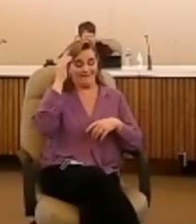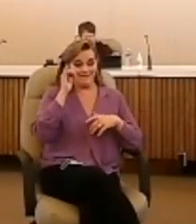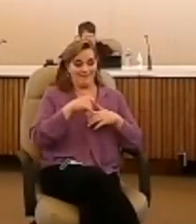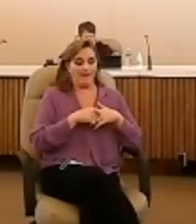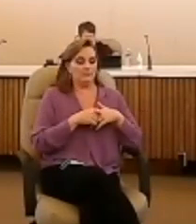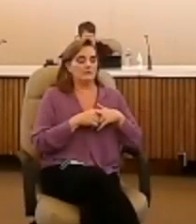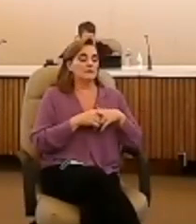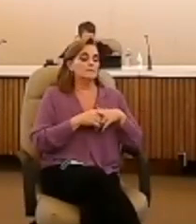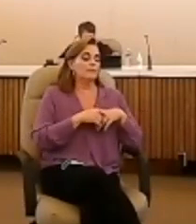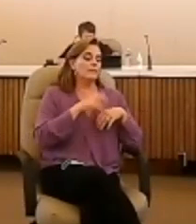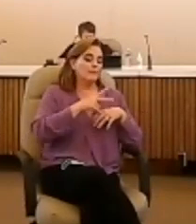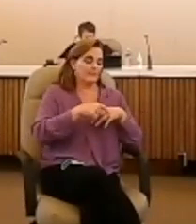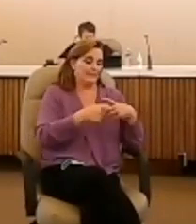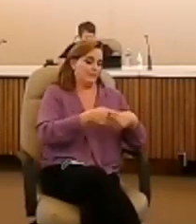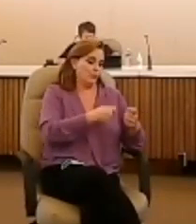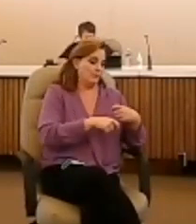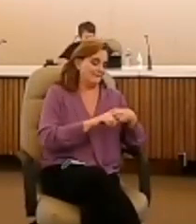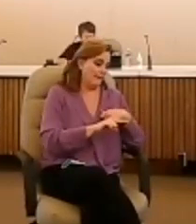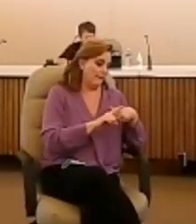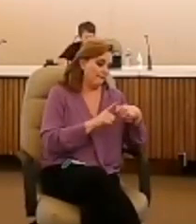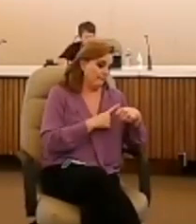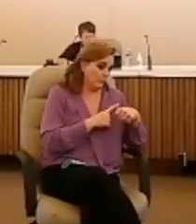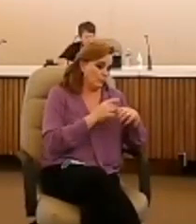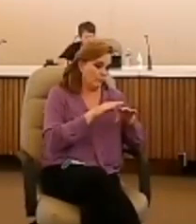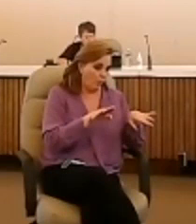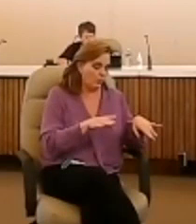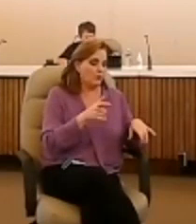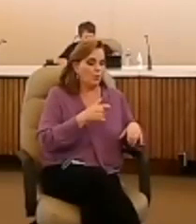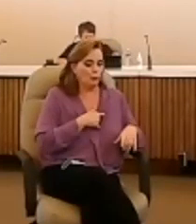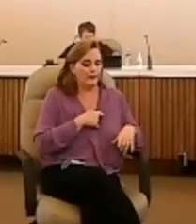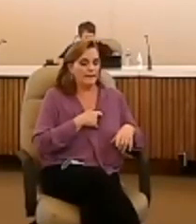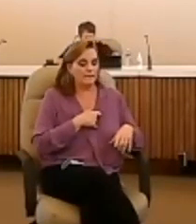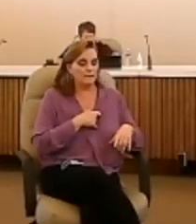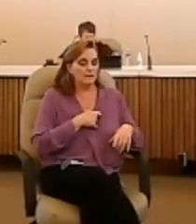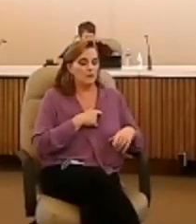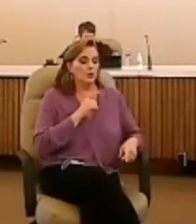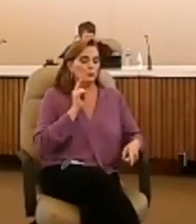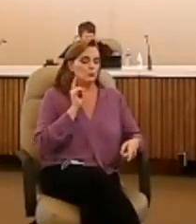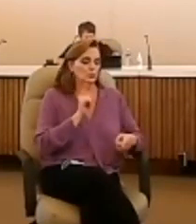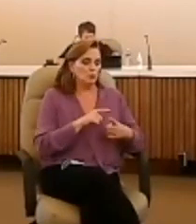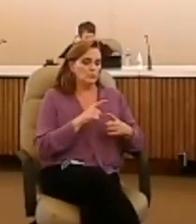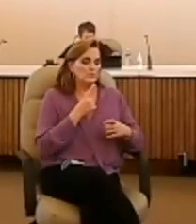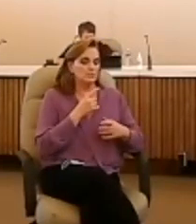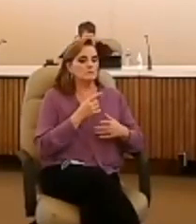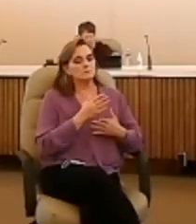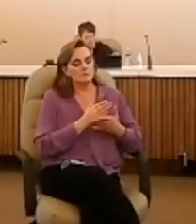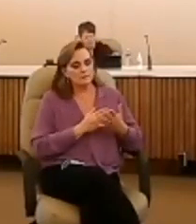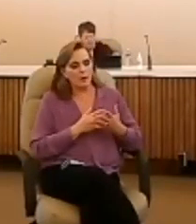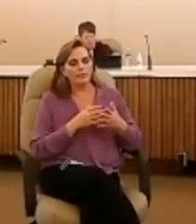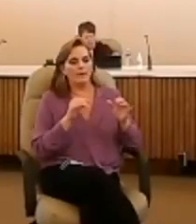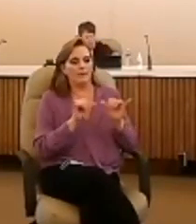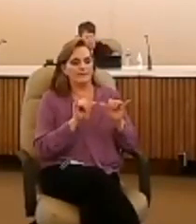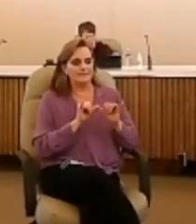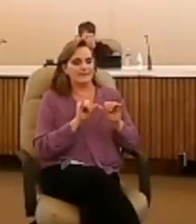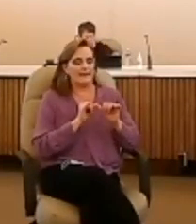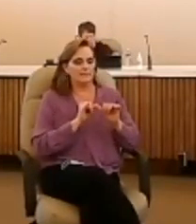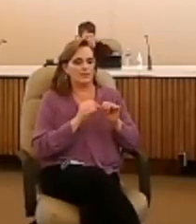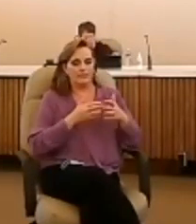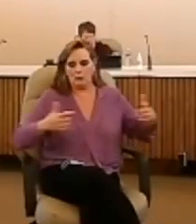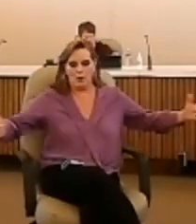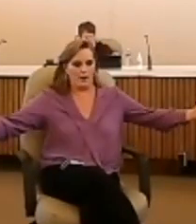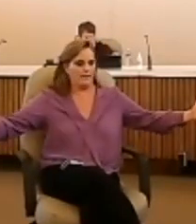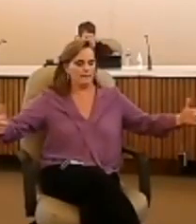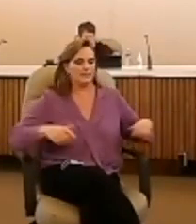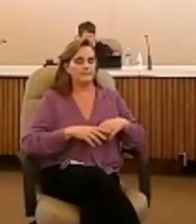placing on the first floor, we're able to reduce some of the other impervious footprints on the site. As was noted, we're only looking for a